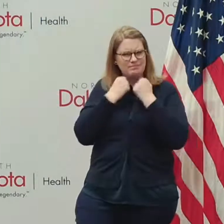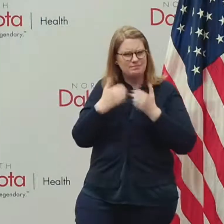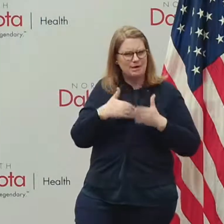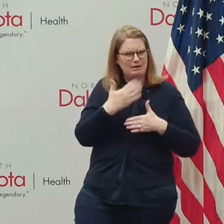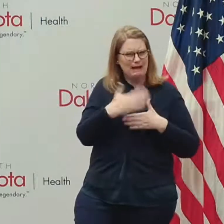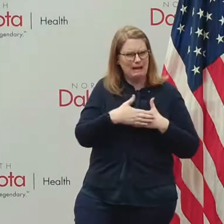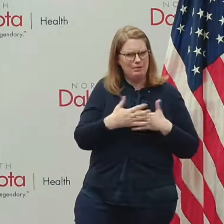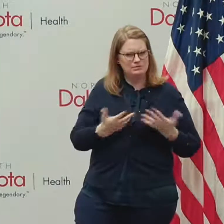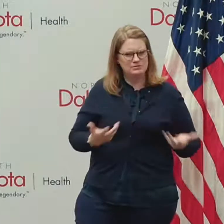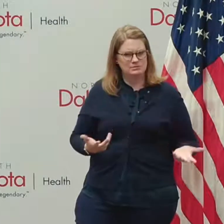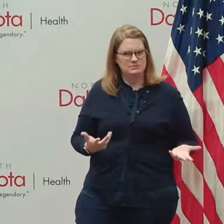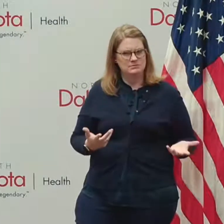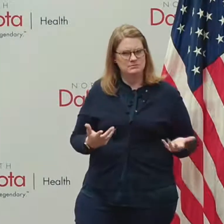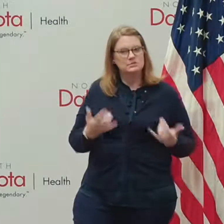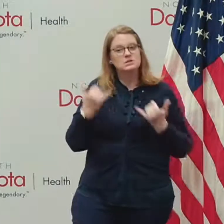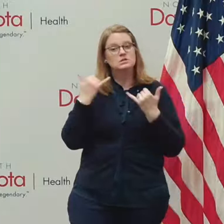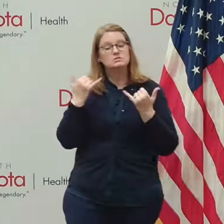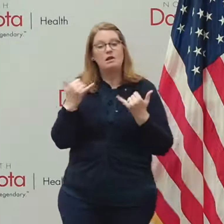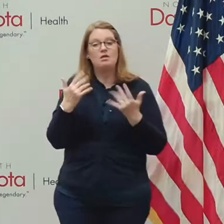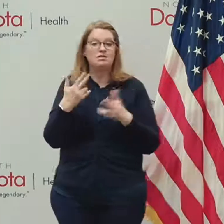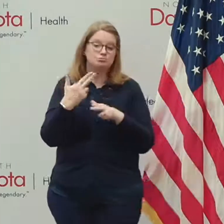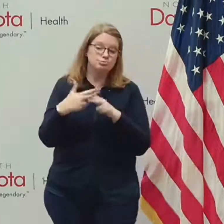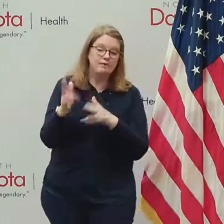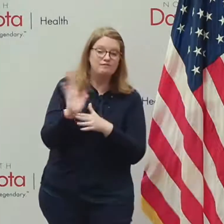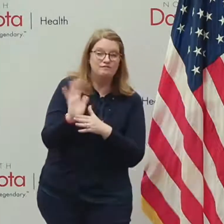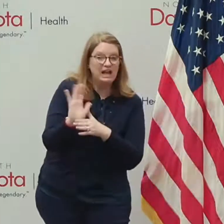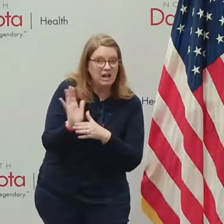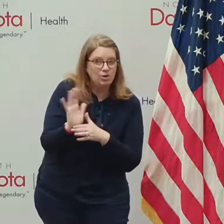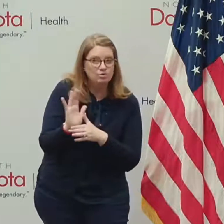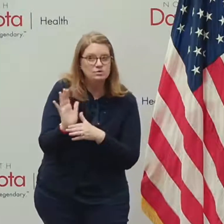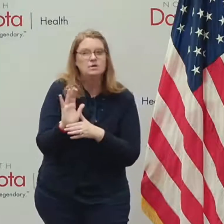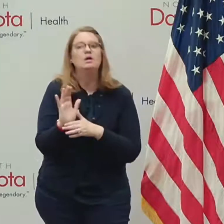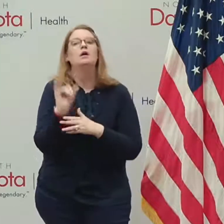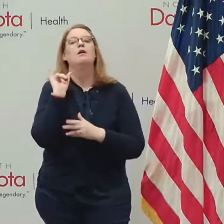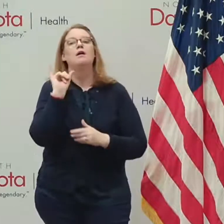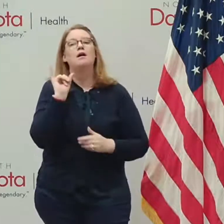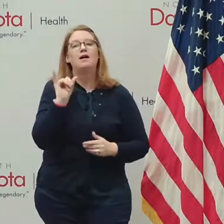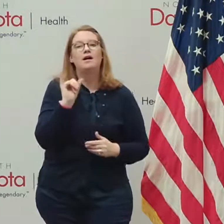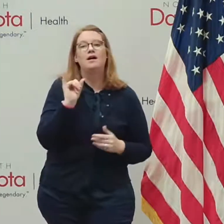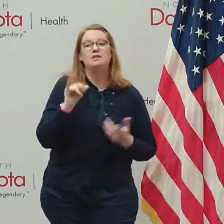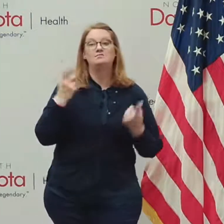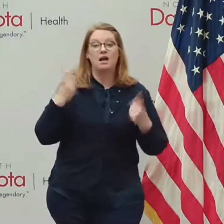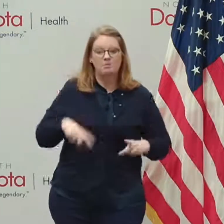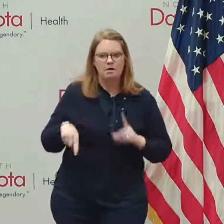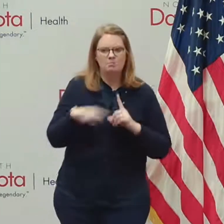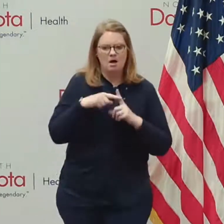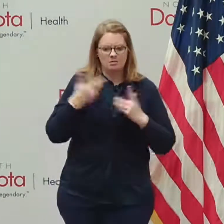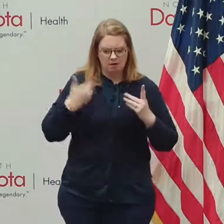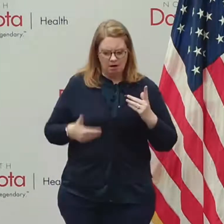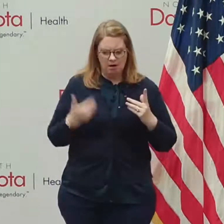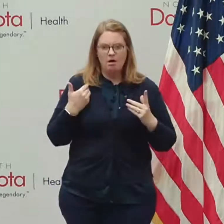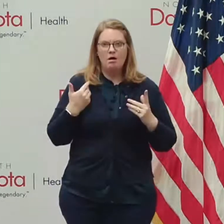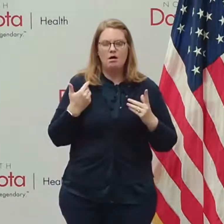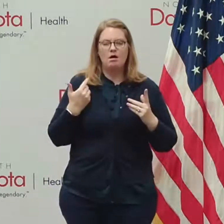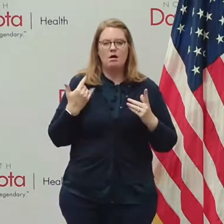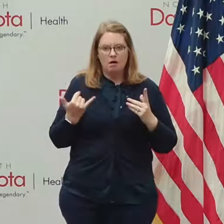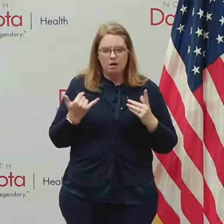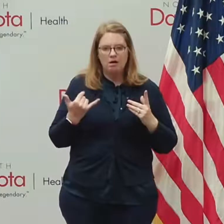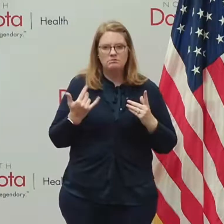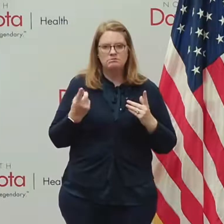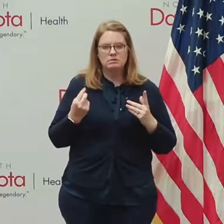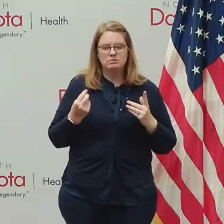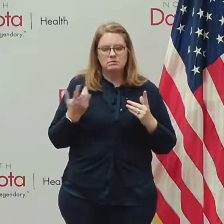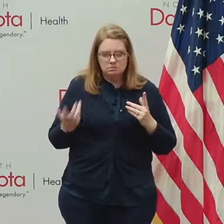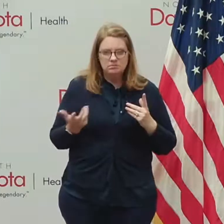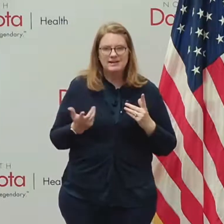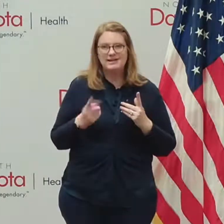so now we've created tools. There's some short videos out there that help you understand what to do, and you can forward those videos to others and let